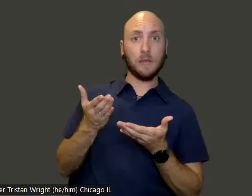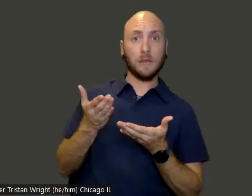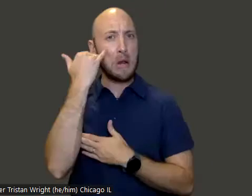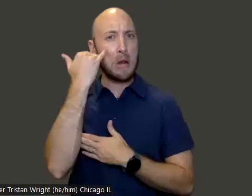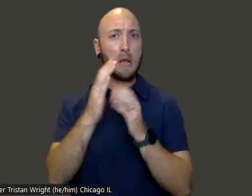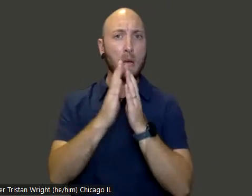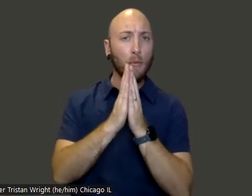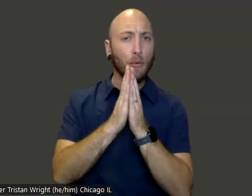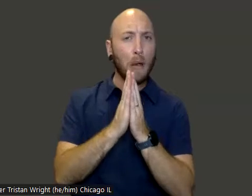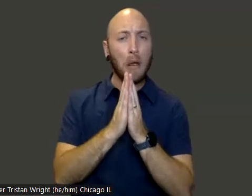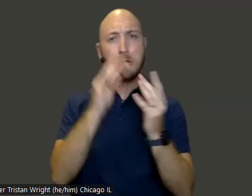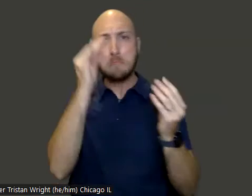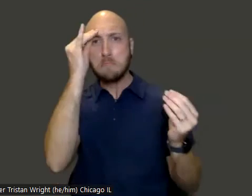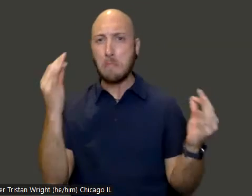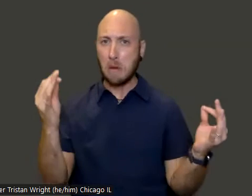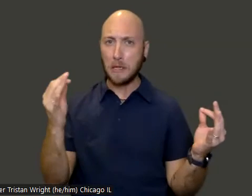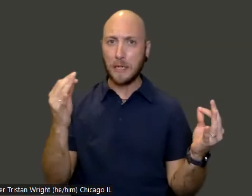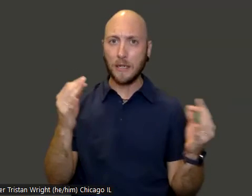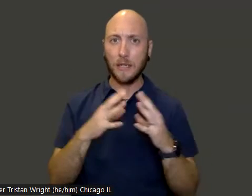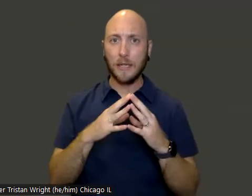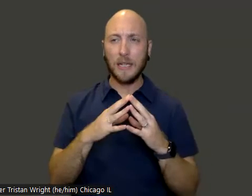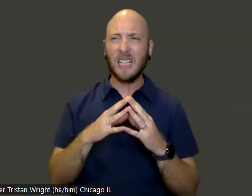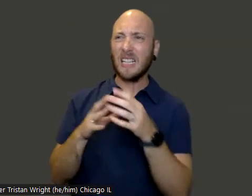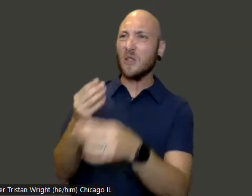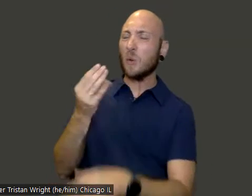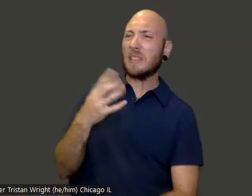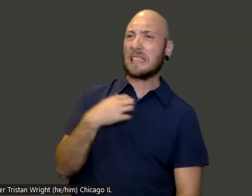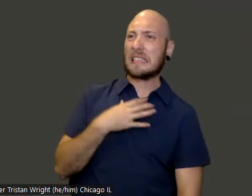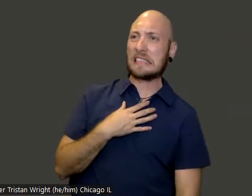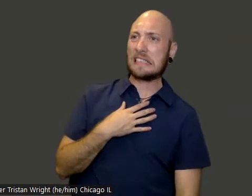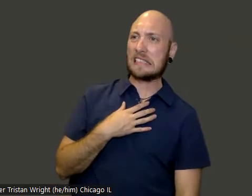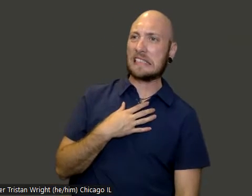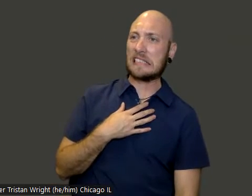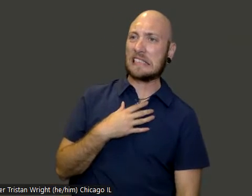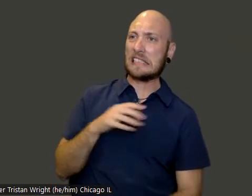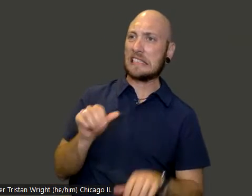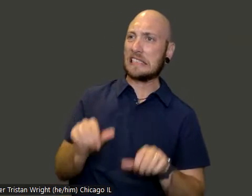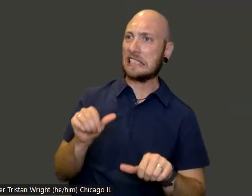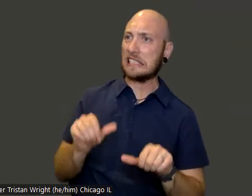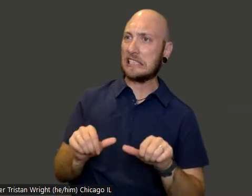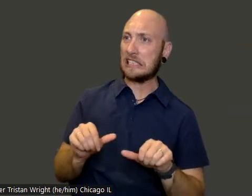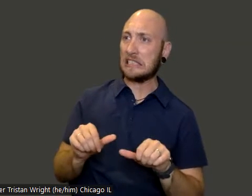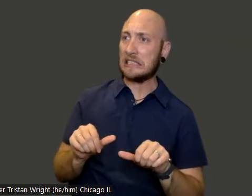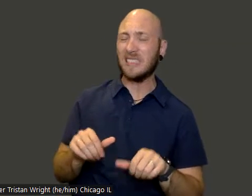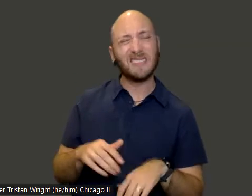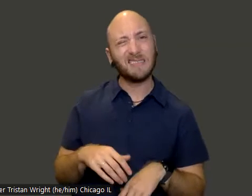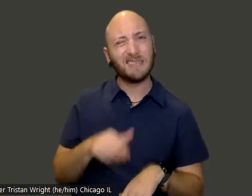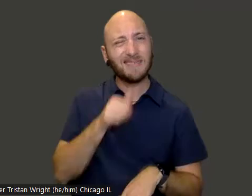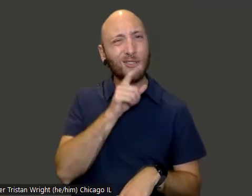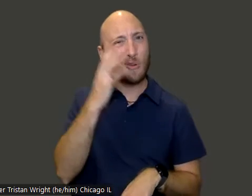that. And I don't really know why. Because I used to go to these meditation meetings,